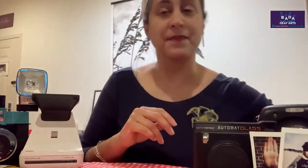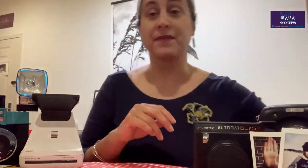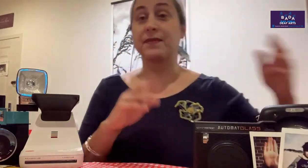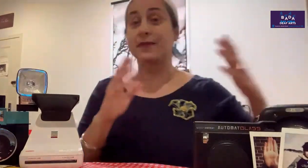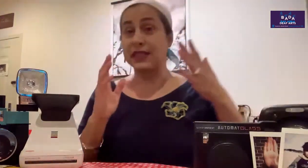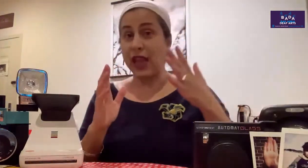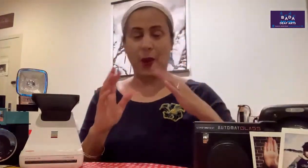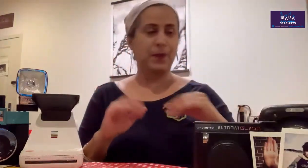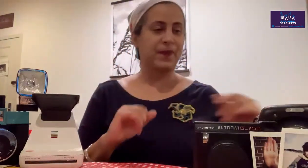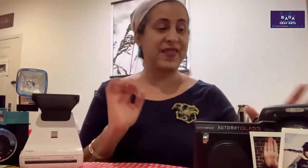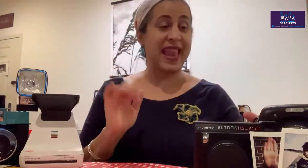me.